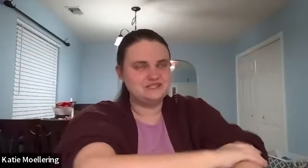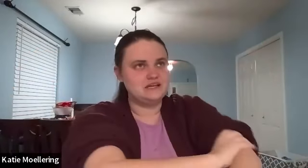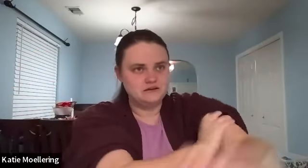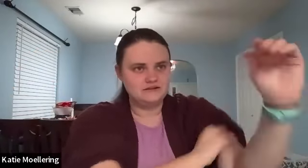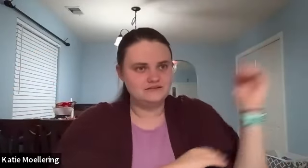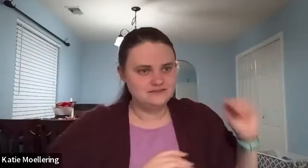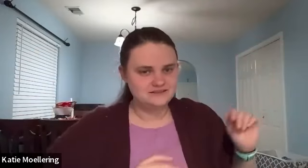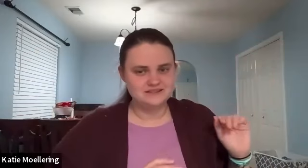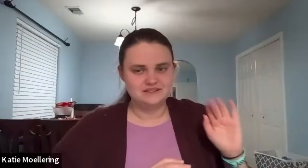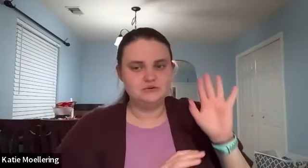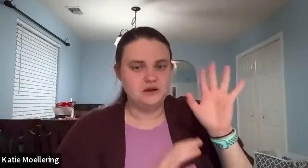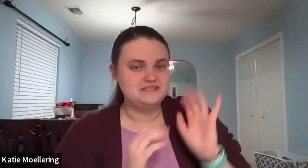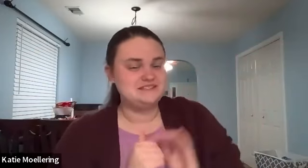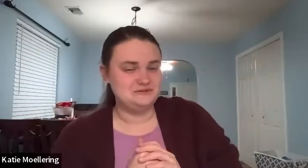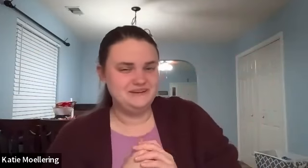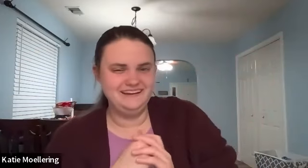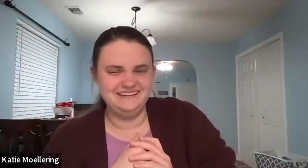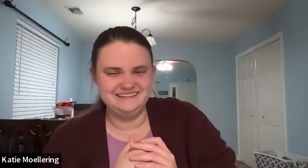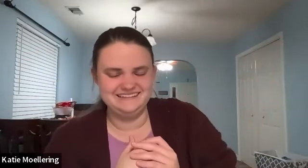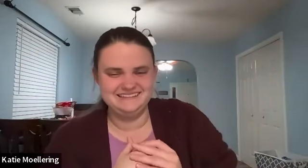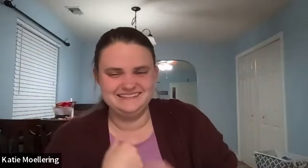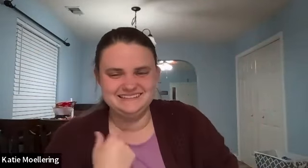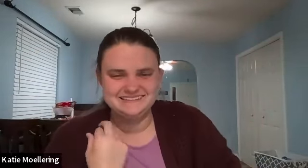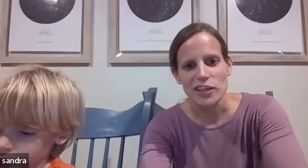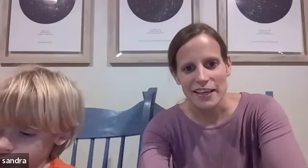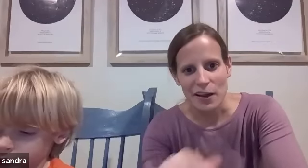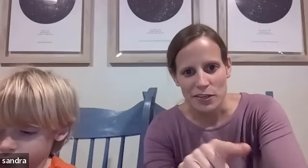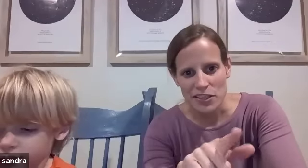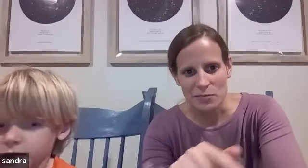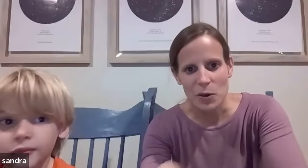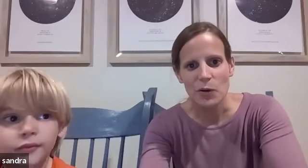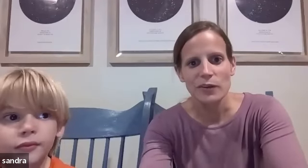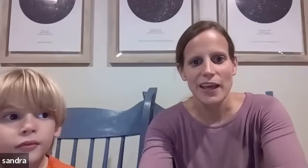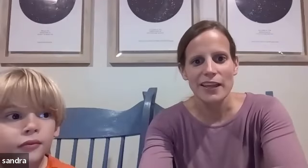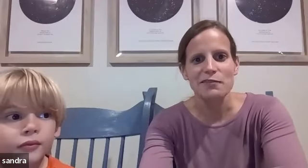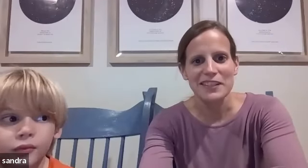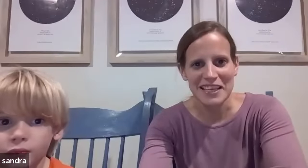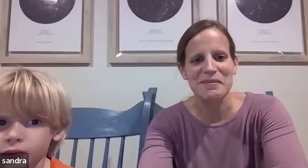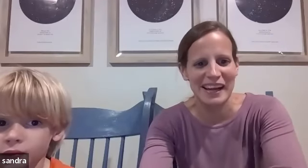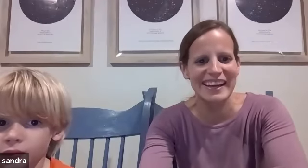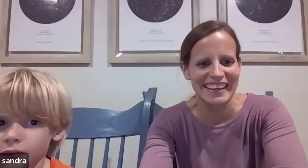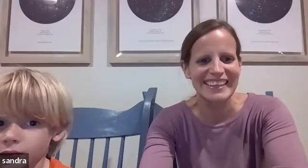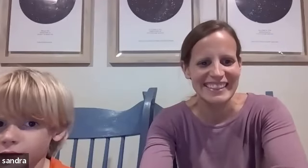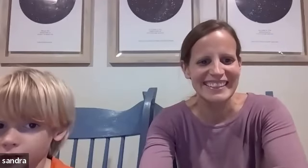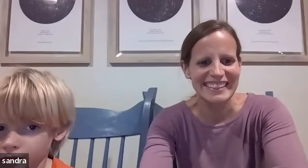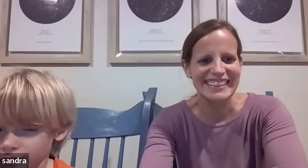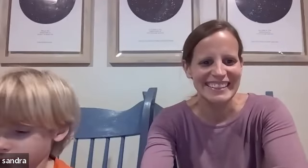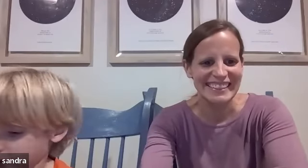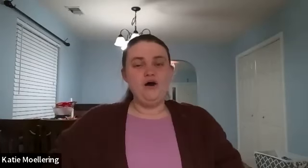like, you will come in soon. Did you not see ours just poke the head over the table?